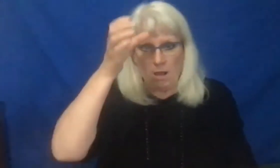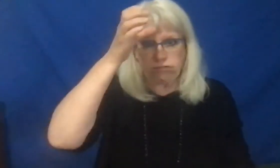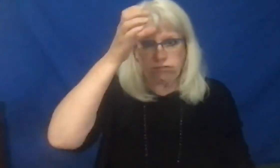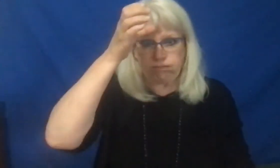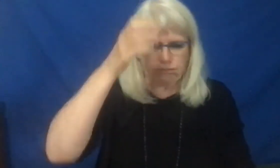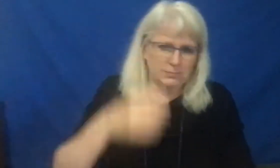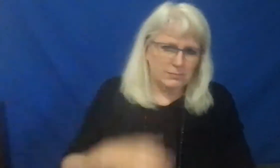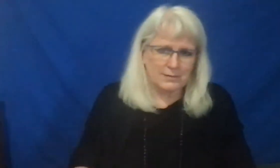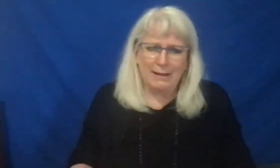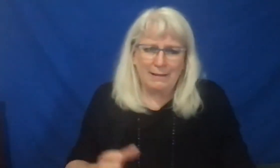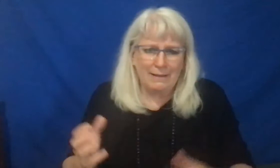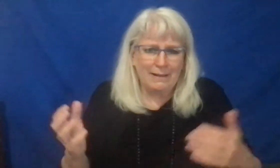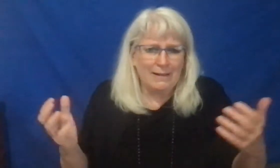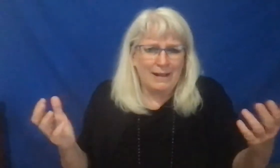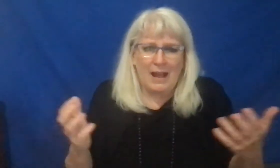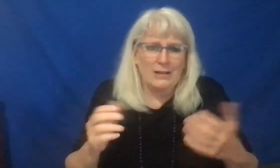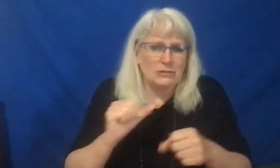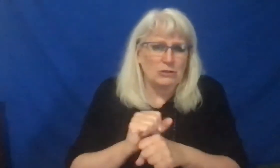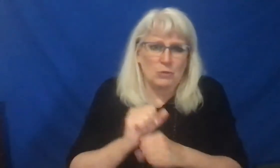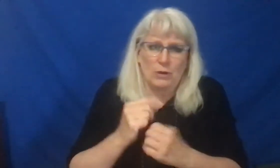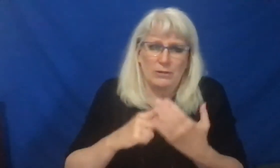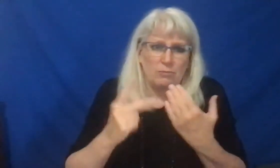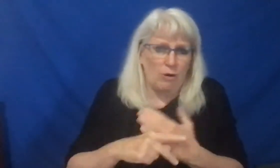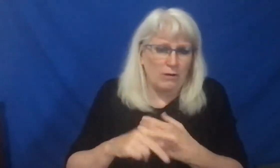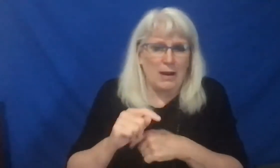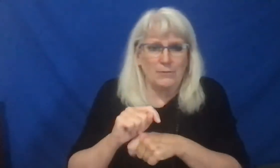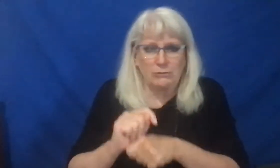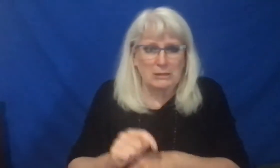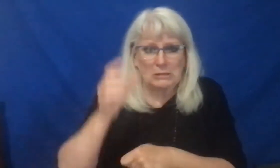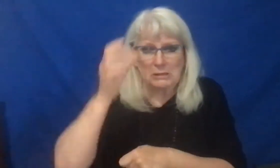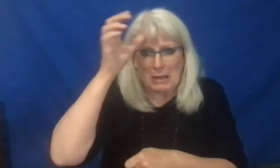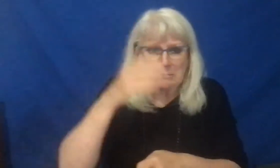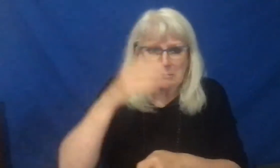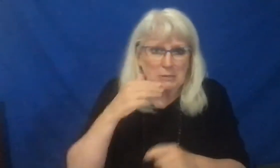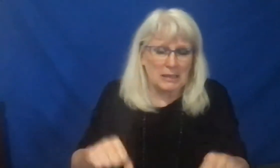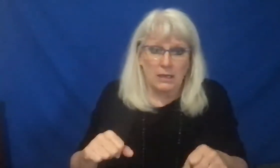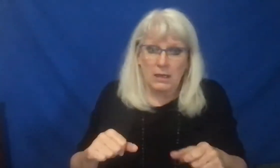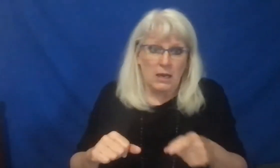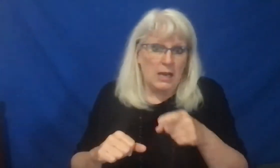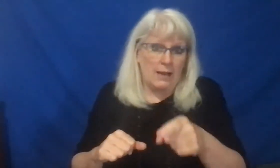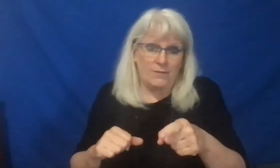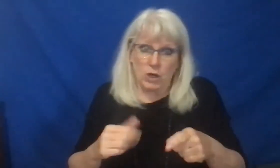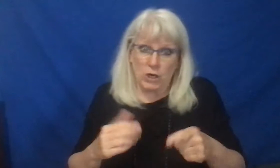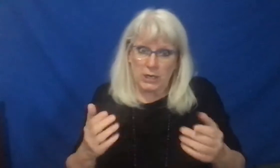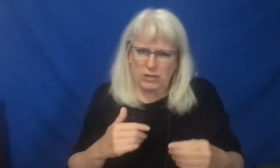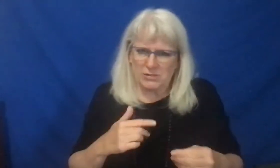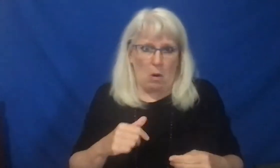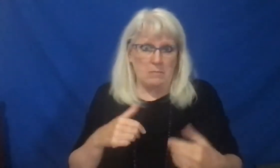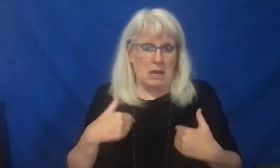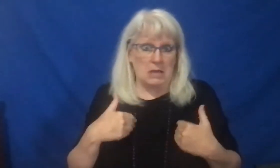concepts. Uh, and hey, if you're here and you don't identify as young, that's cool because I kind